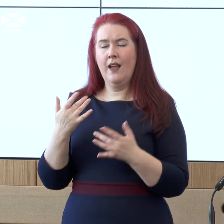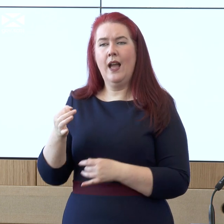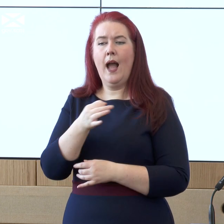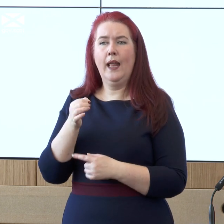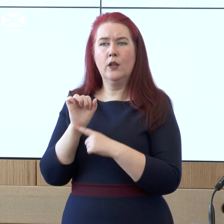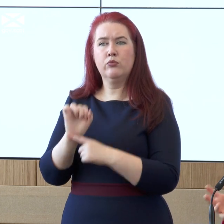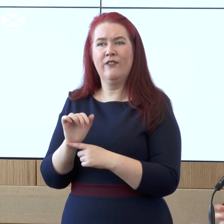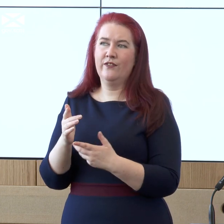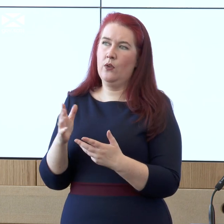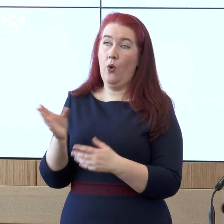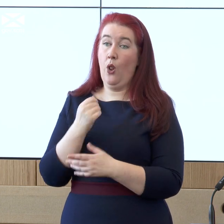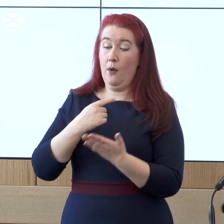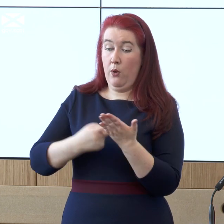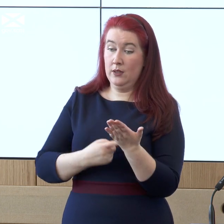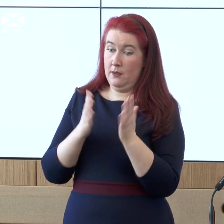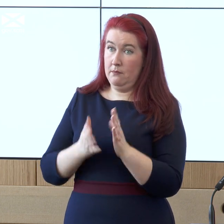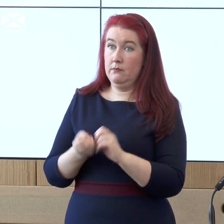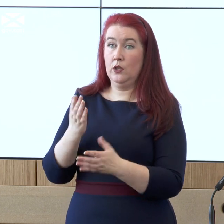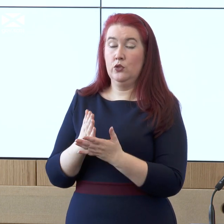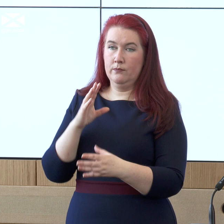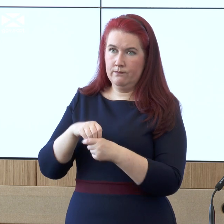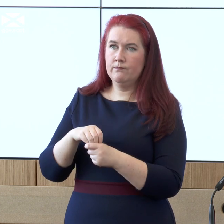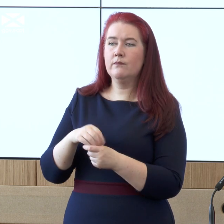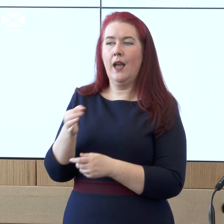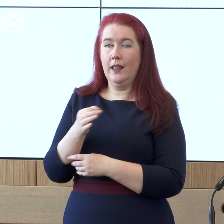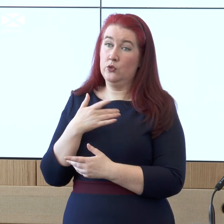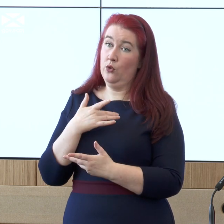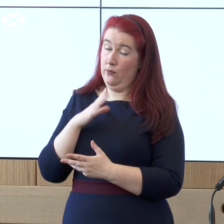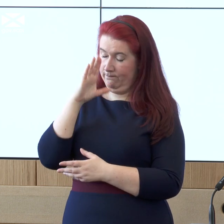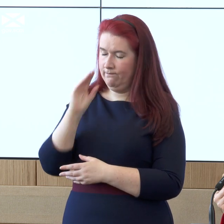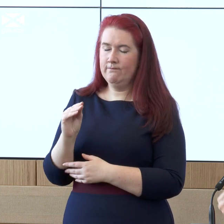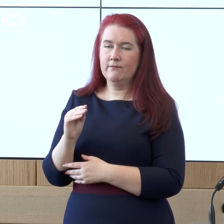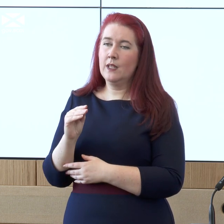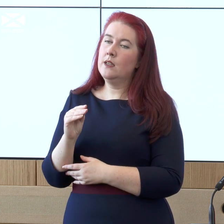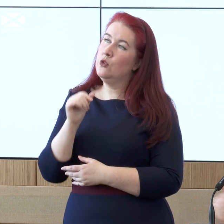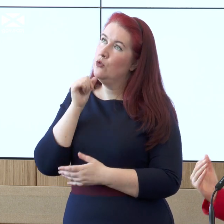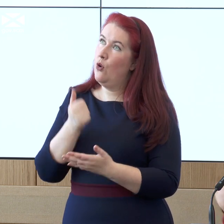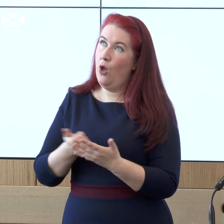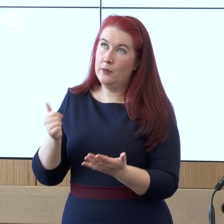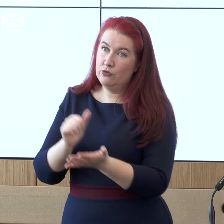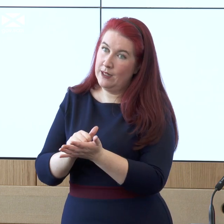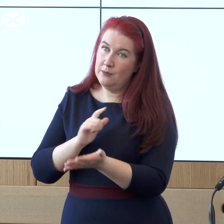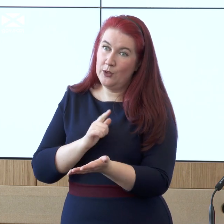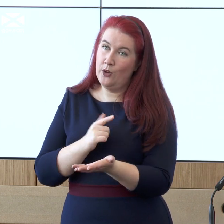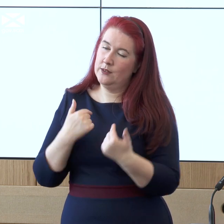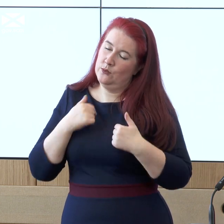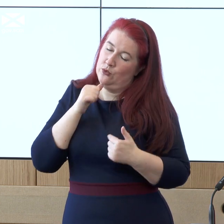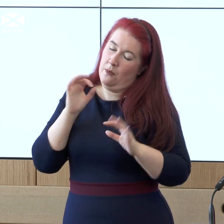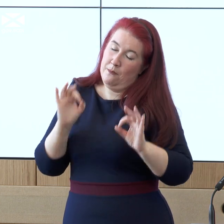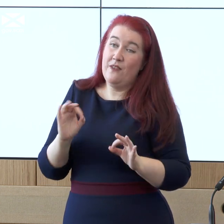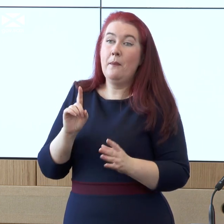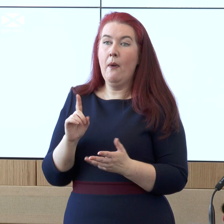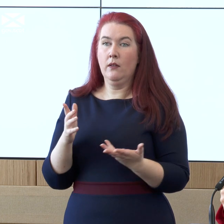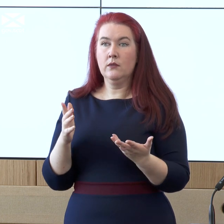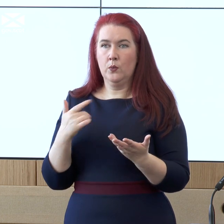our policies to try to bring that about. So it's something I can assure you. We won't always get it right because we're not perfect, but we